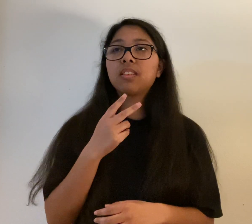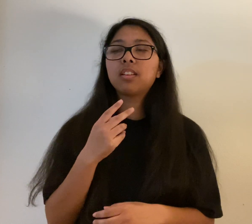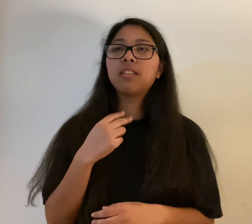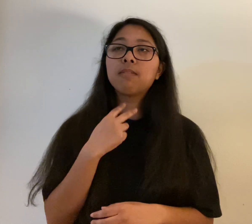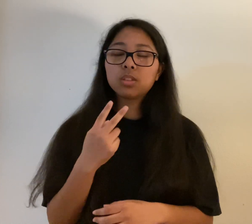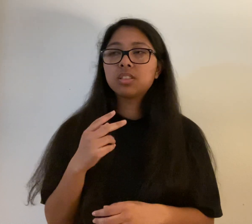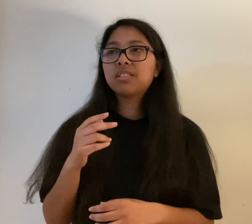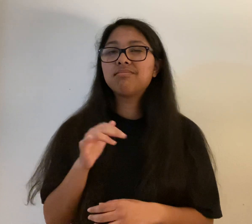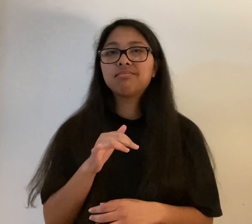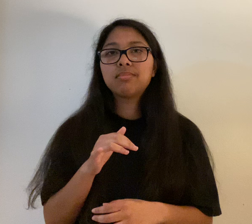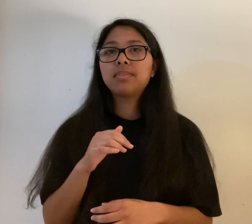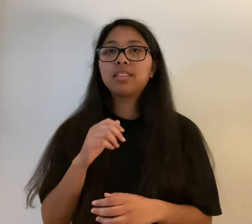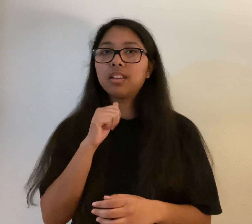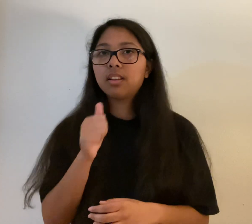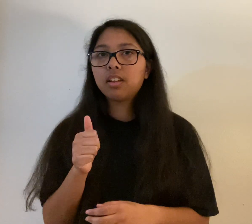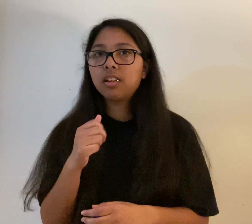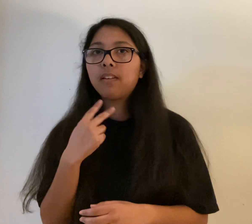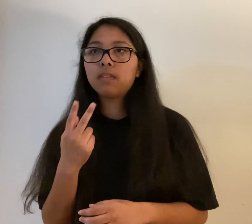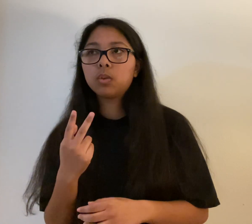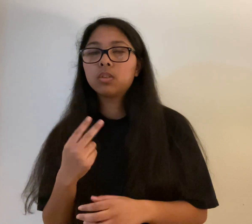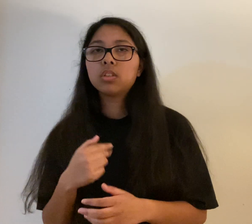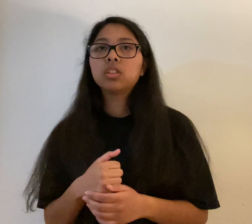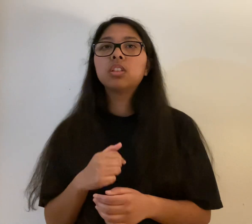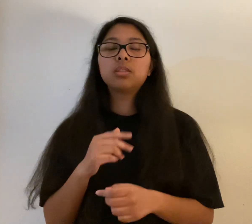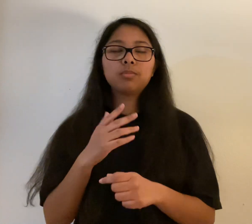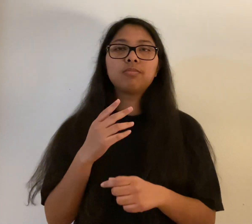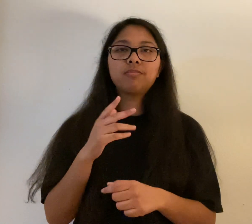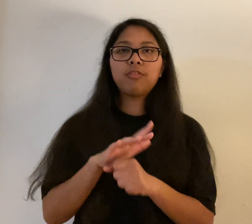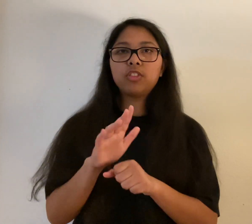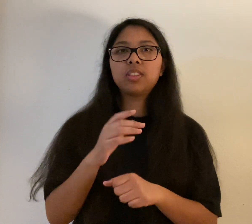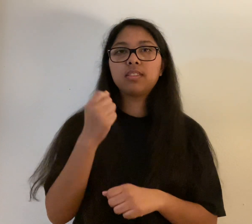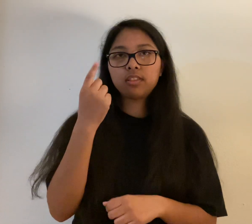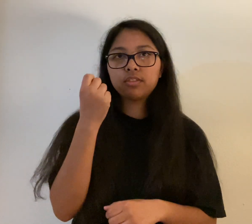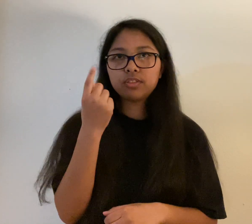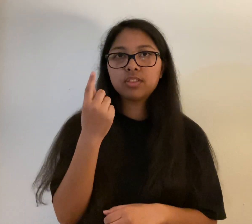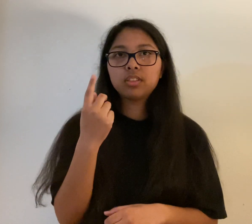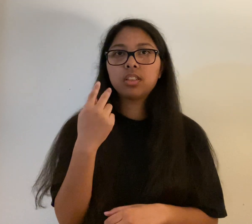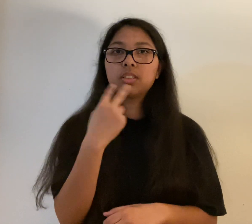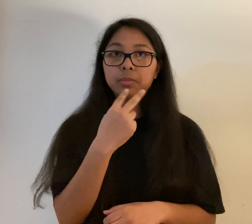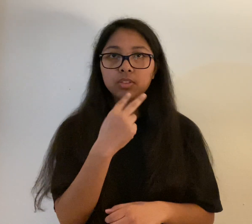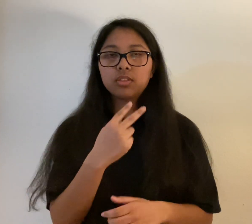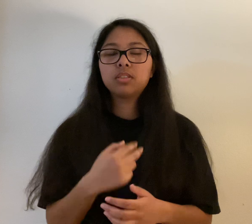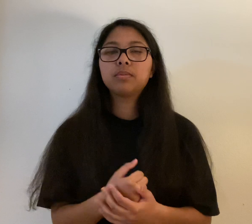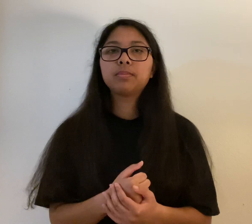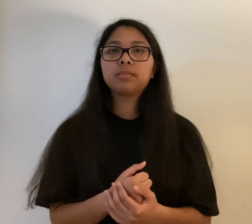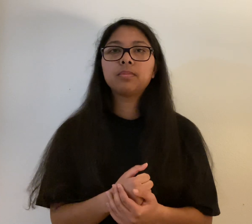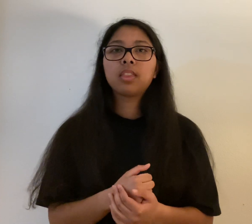easily, and fully understood by a speech reader. The oral interpreter does not normally use